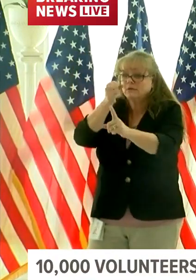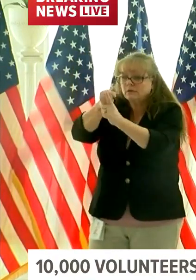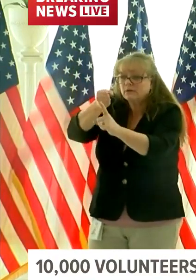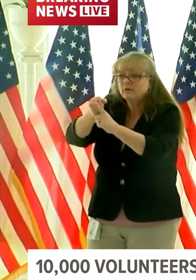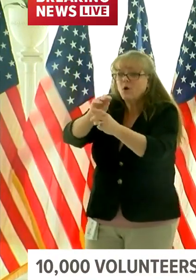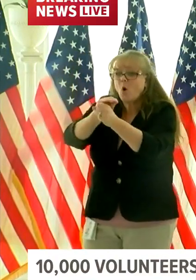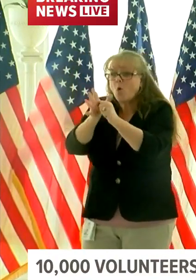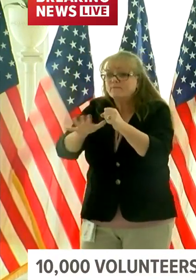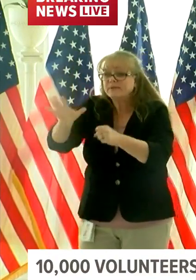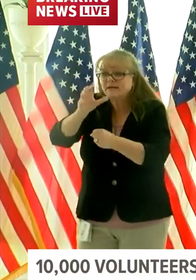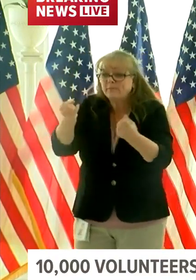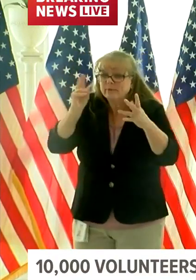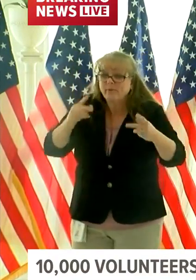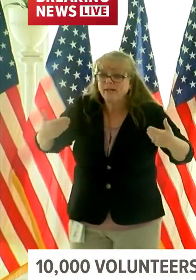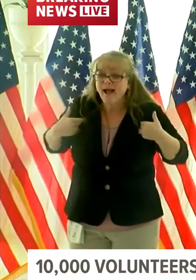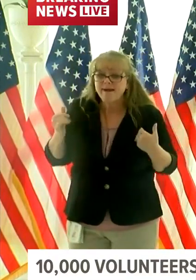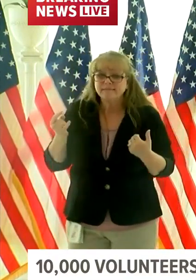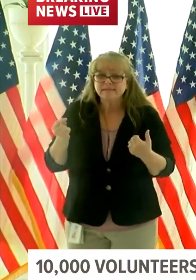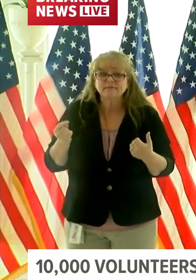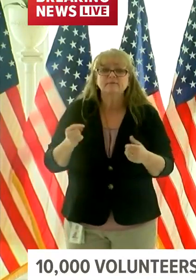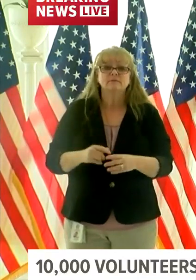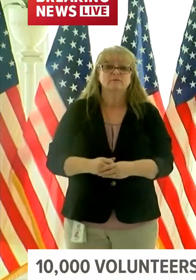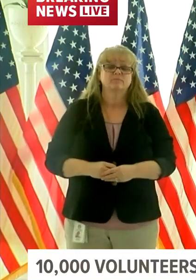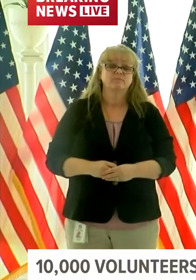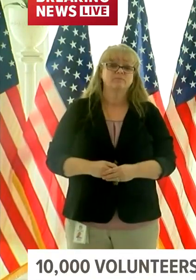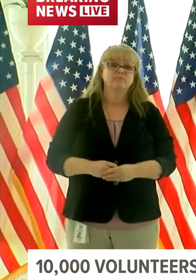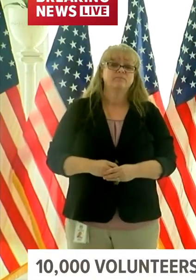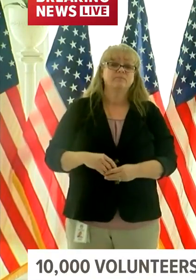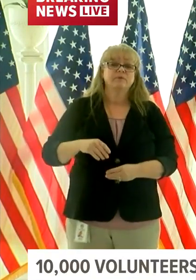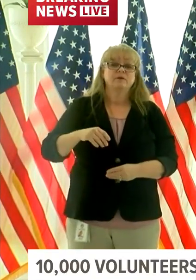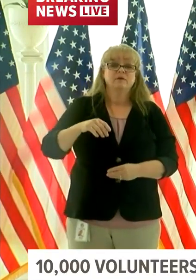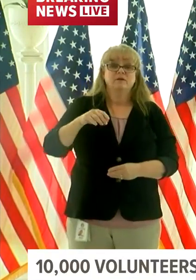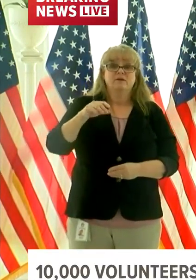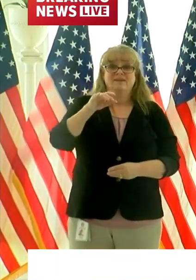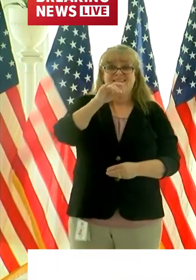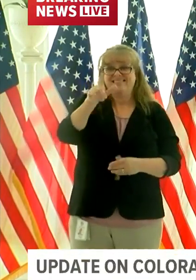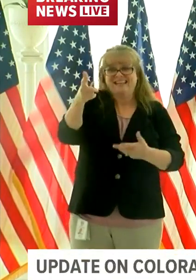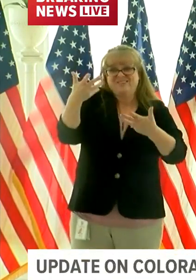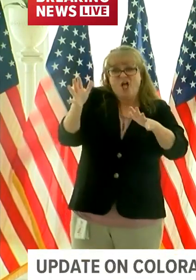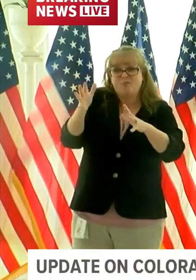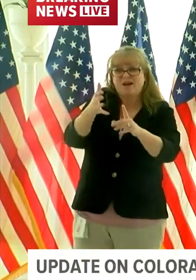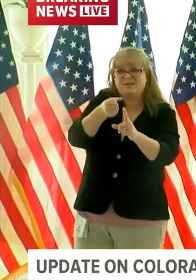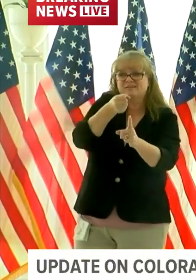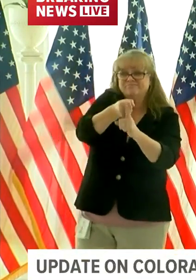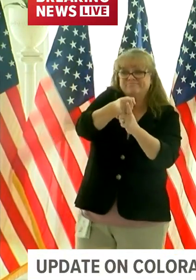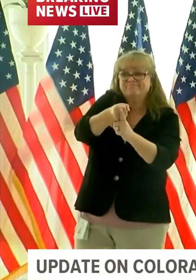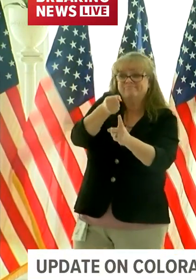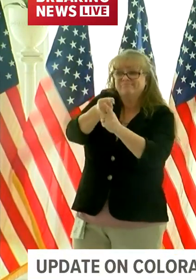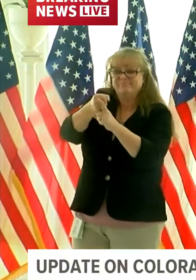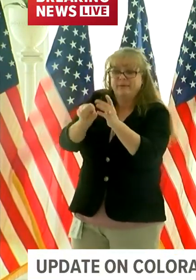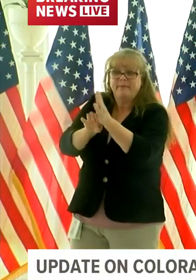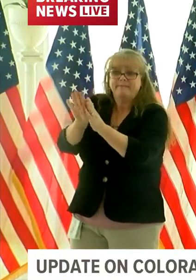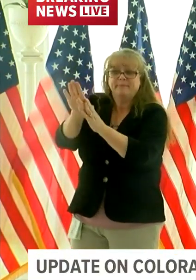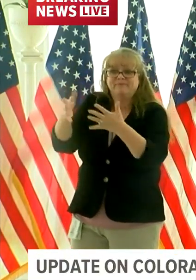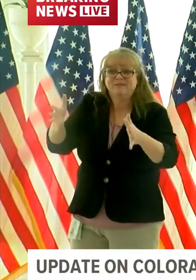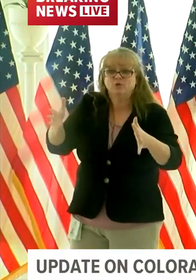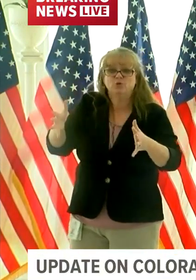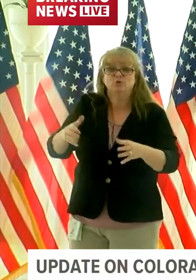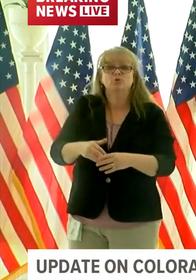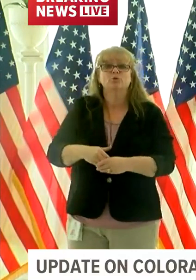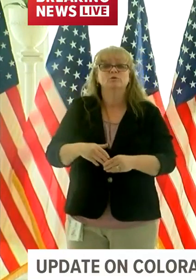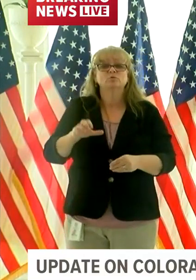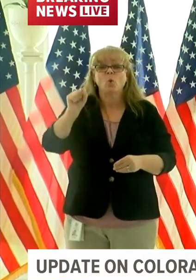stay-at-home. Certainly going to have an impact, already probably is having an impact, but that impact will be greater and really fully measured and felt over the next